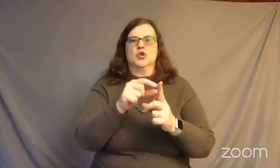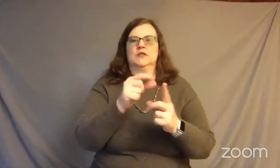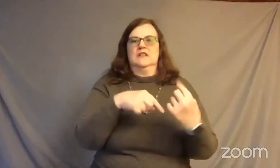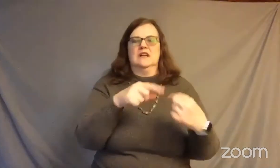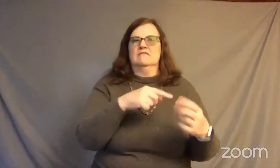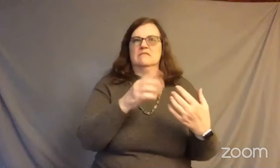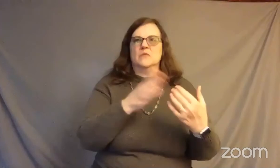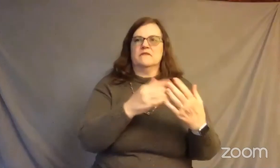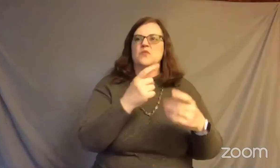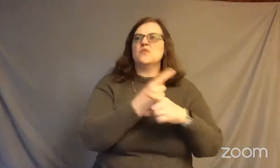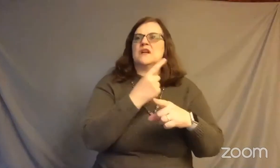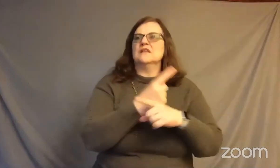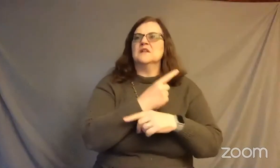doubling.